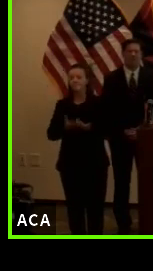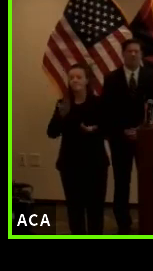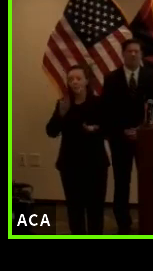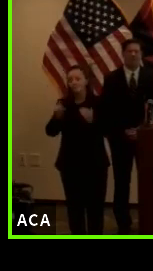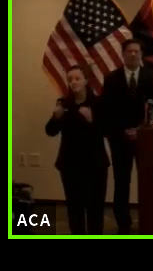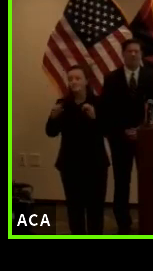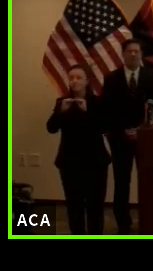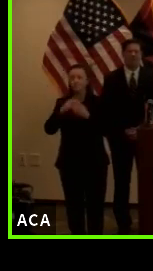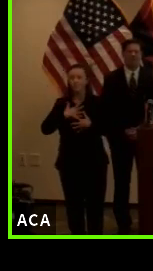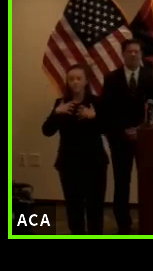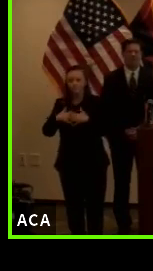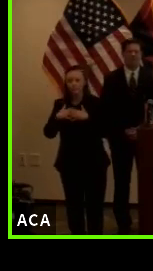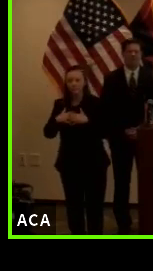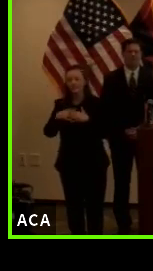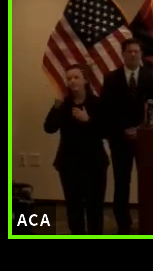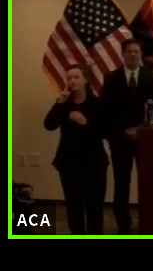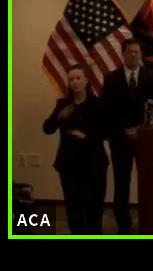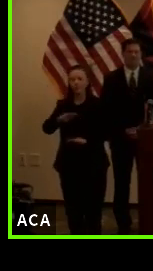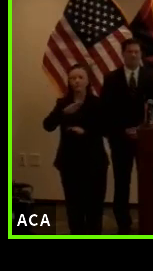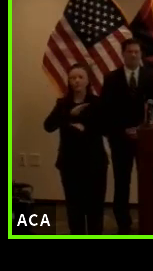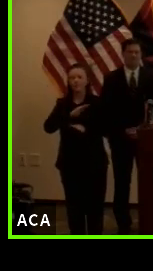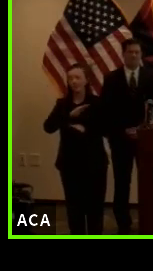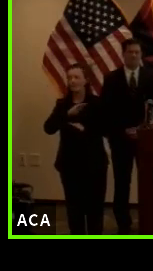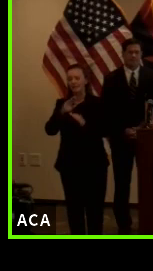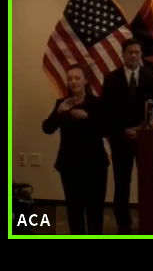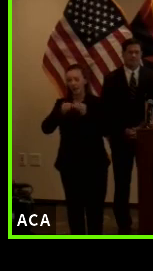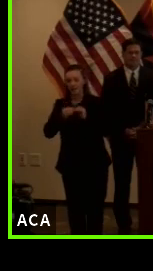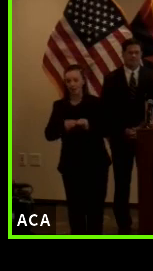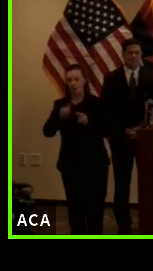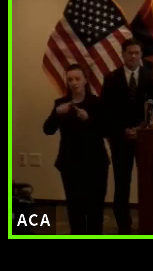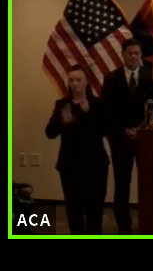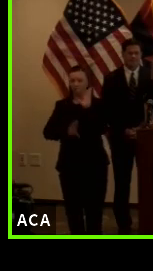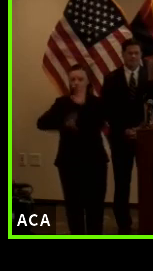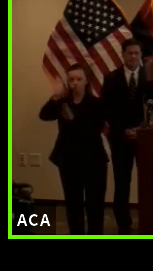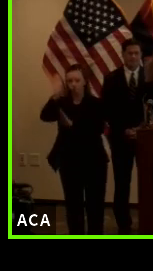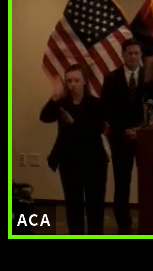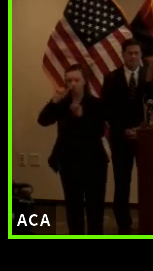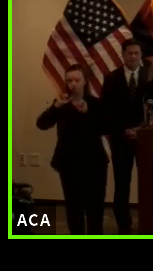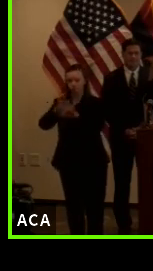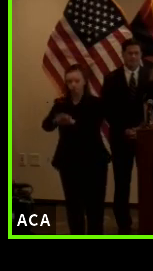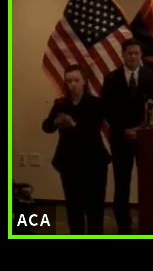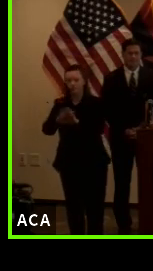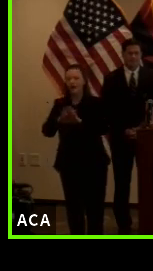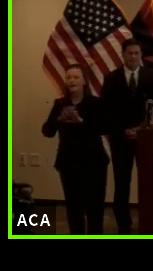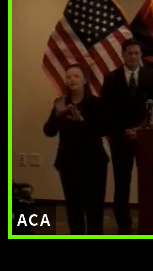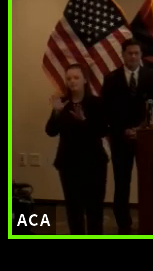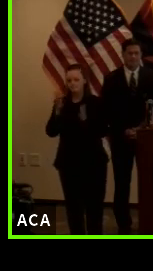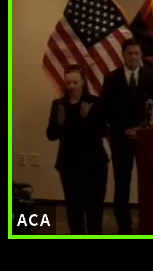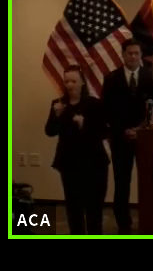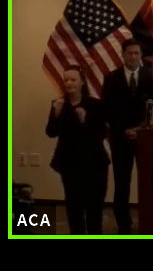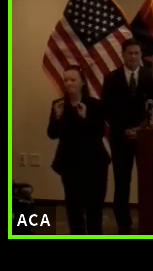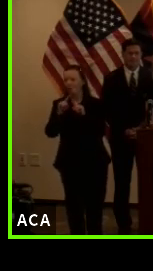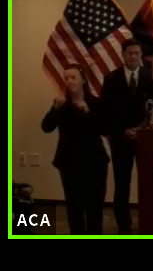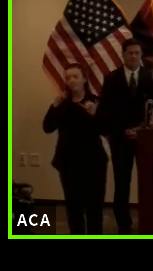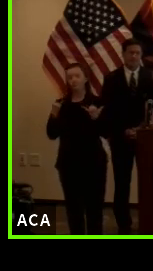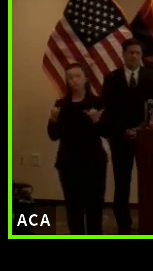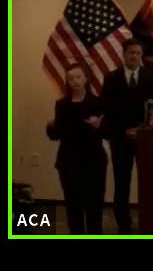additional ventilators to meet the overall demand at our peak, we continue to evaluate this data to gain situational awareness and make